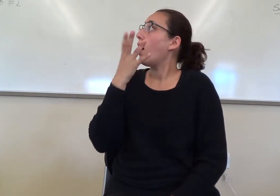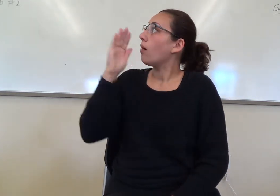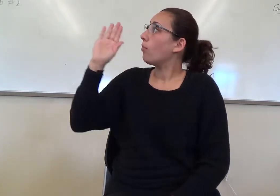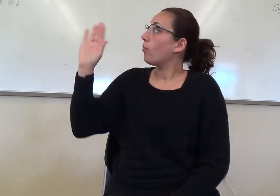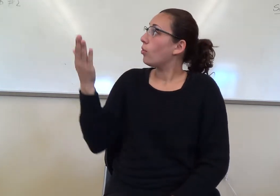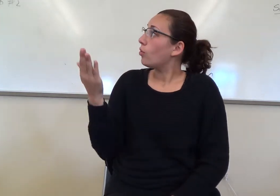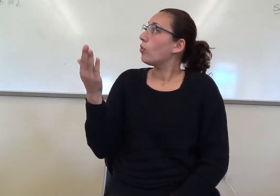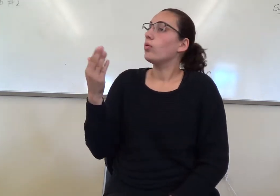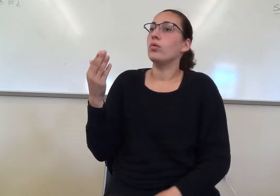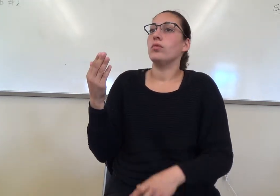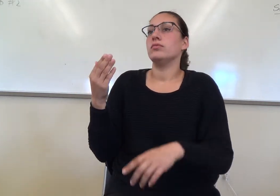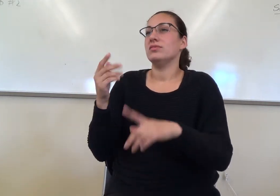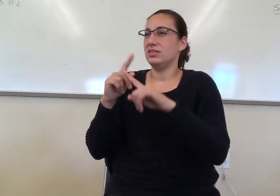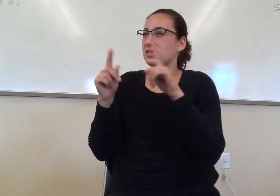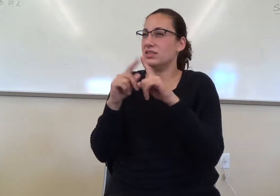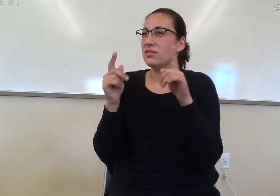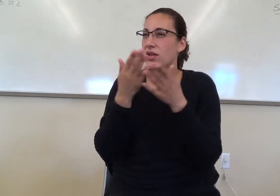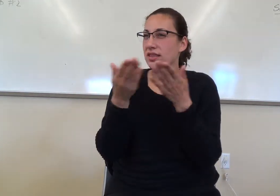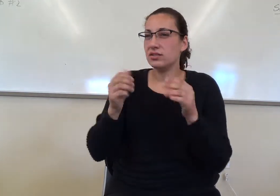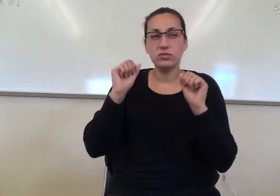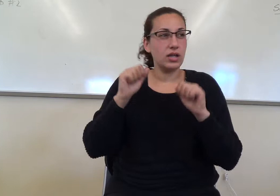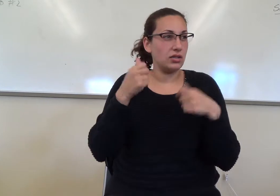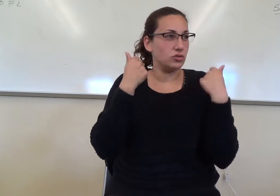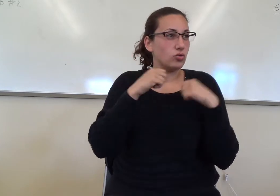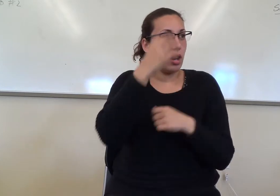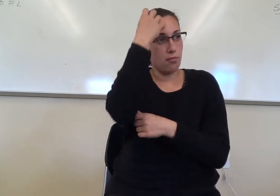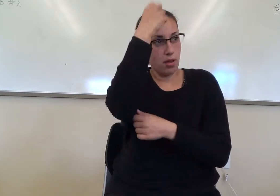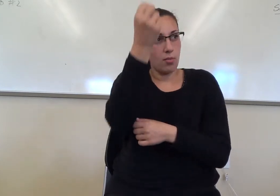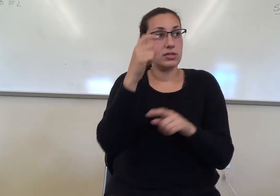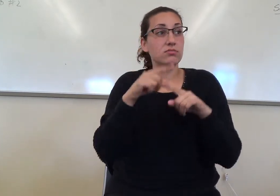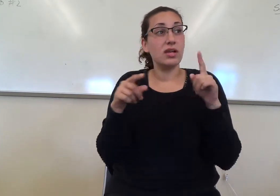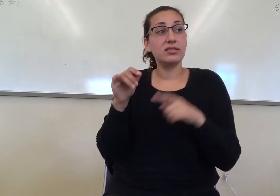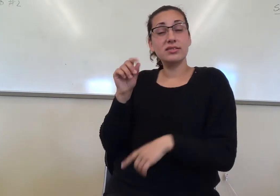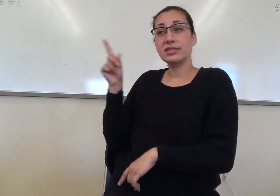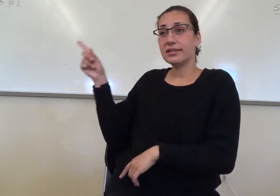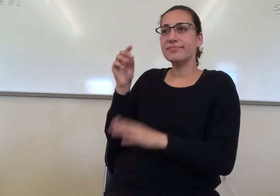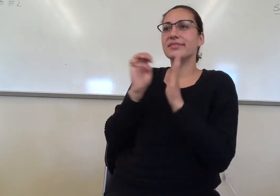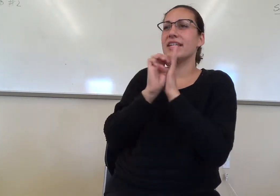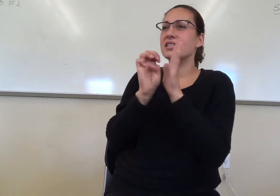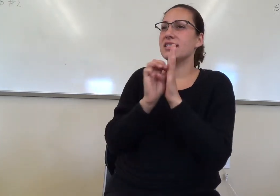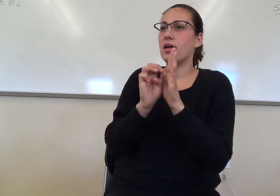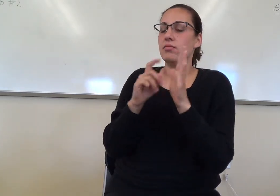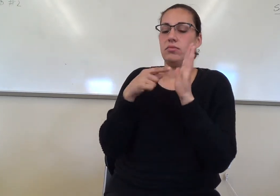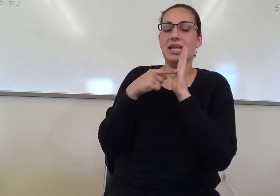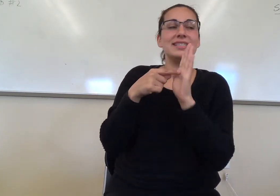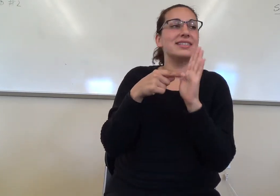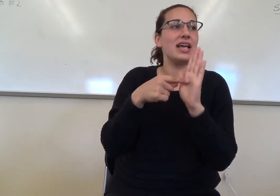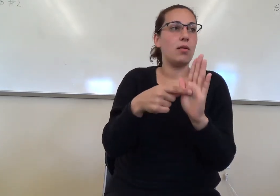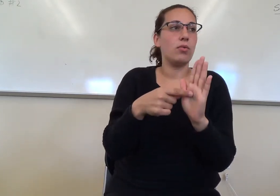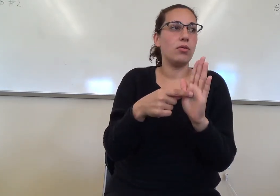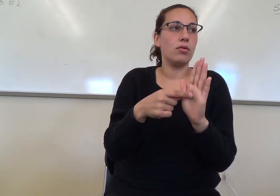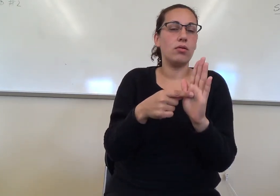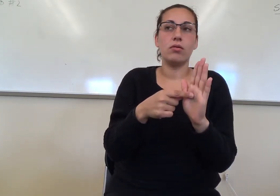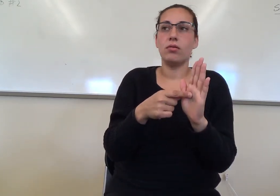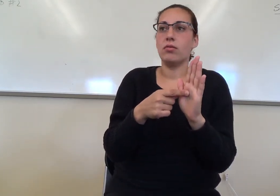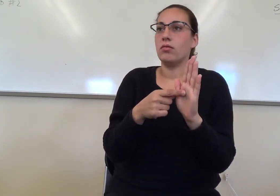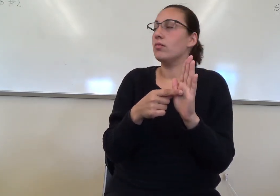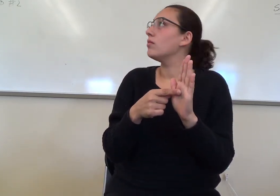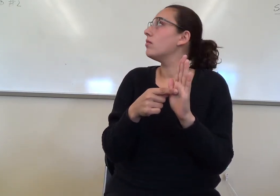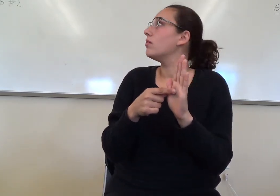Okay, this is just an example. Okay, like the following example.